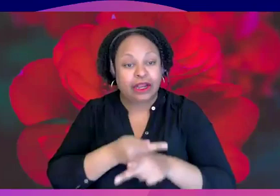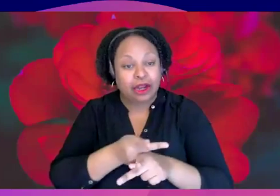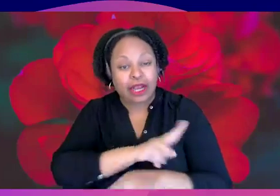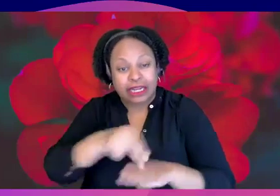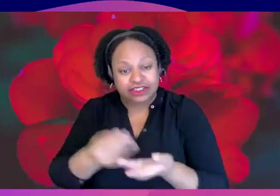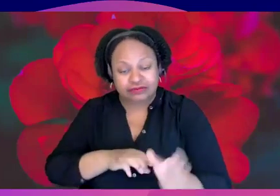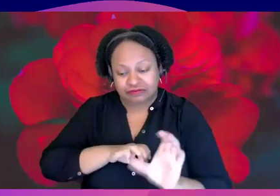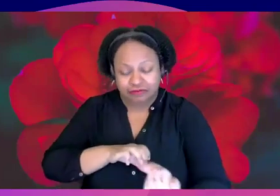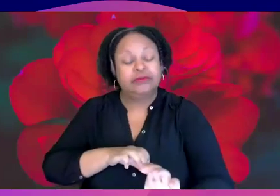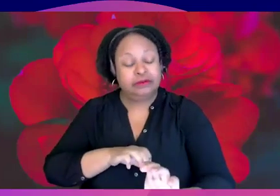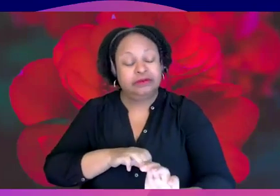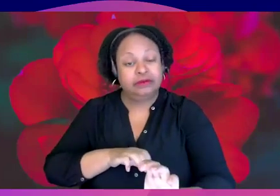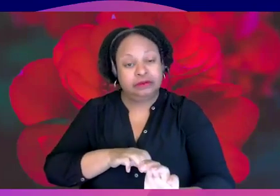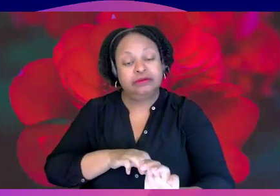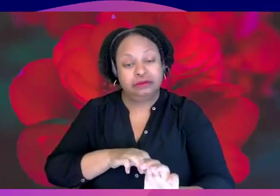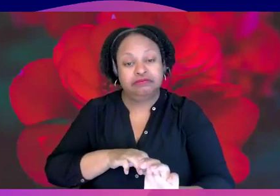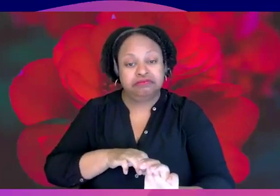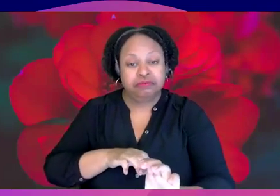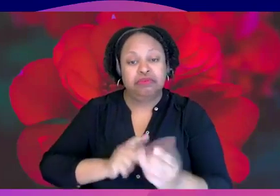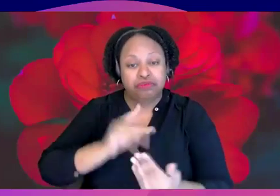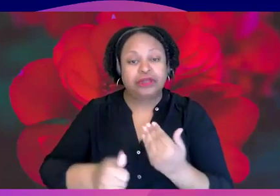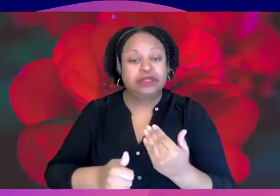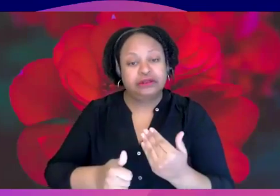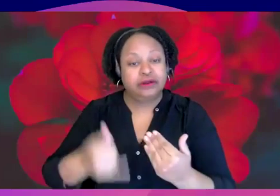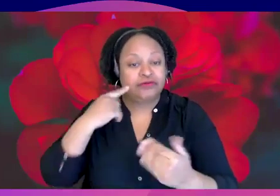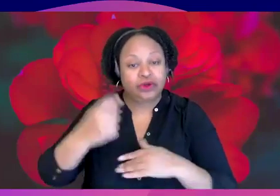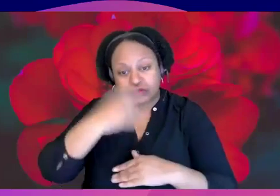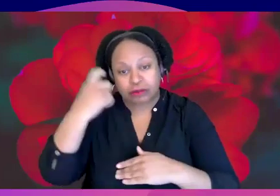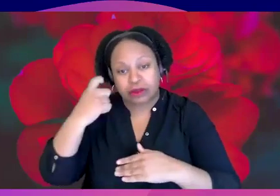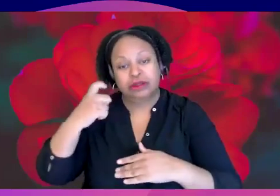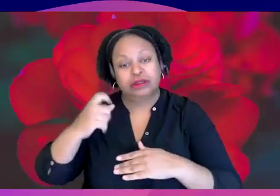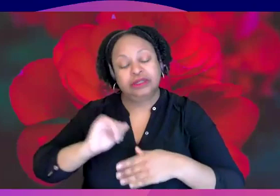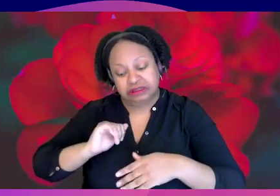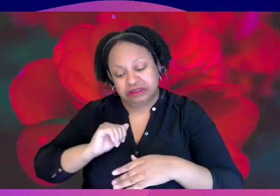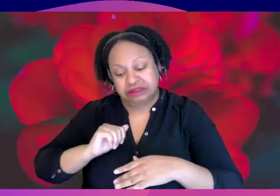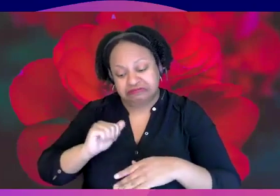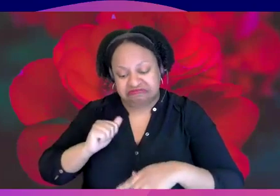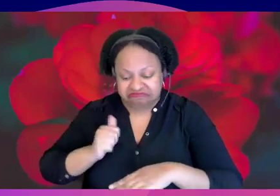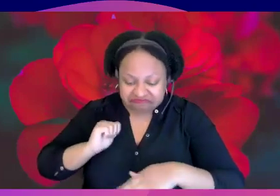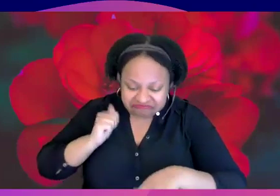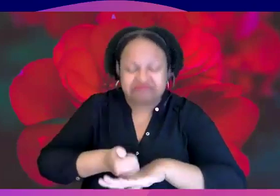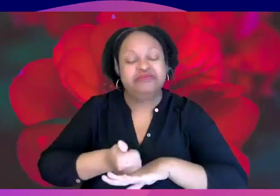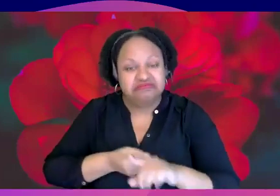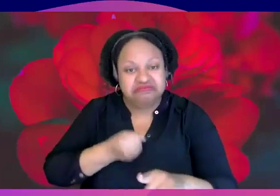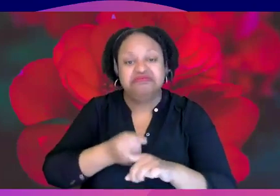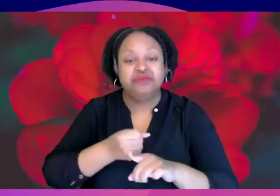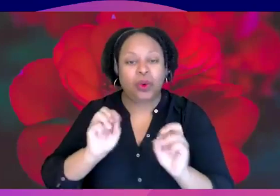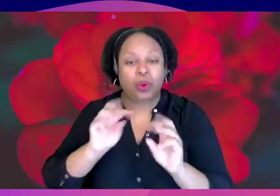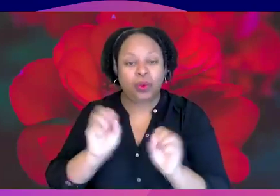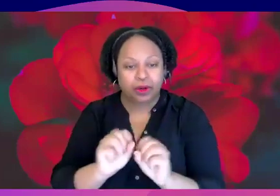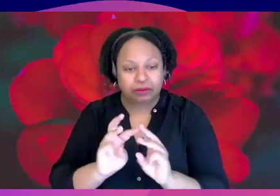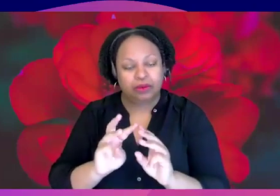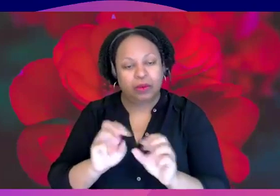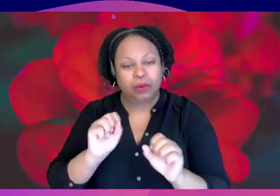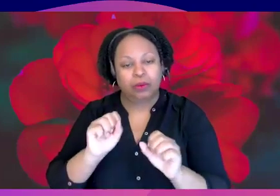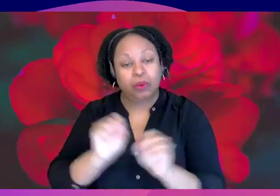addressing wellness in trauma-exposed workplaces. Chris Mackey holds a PhD in sociology. Their areas